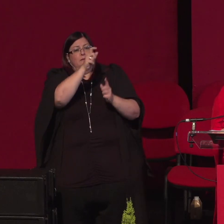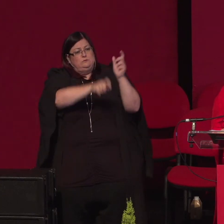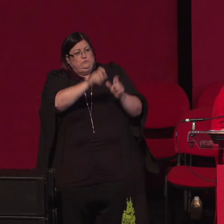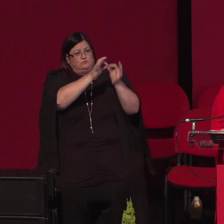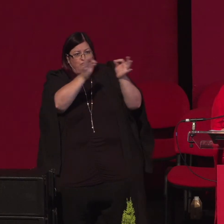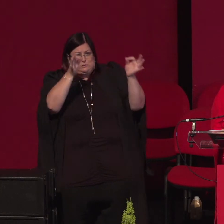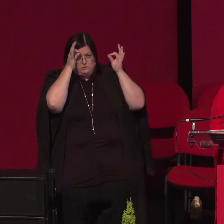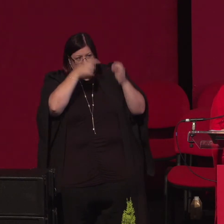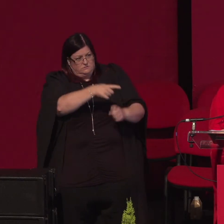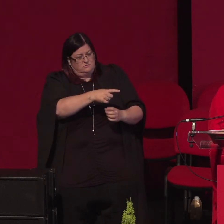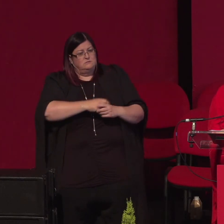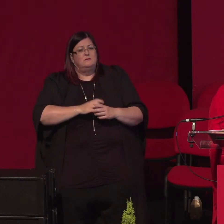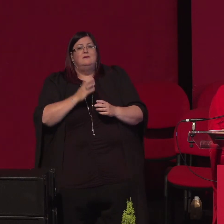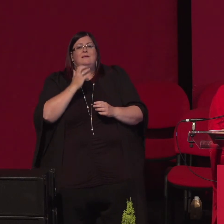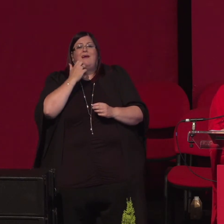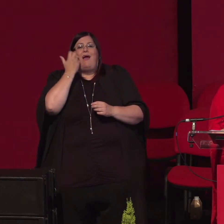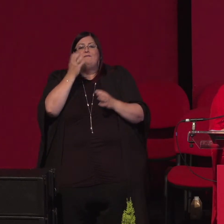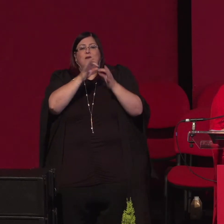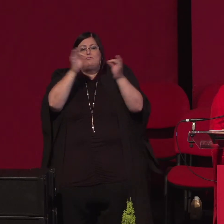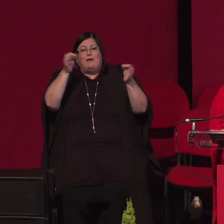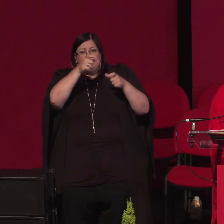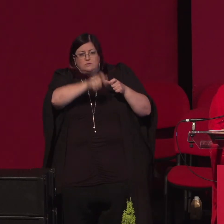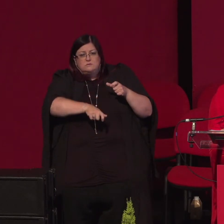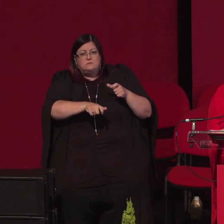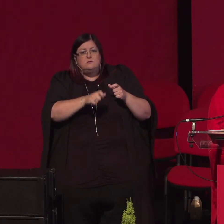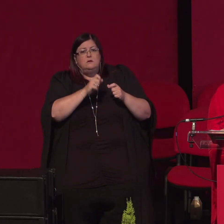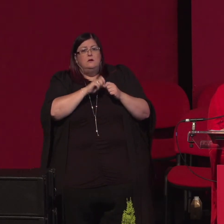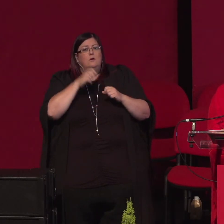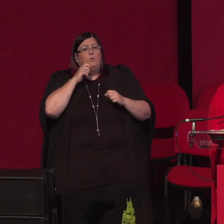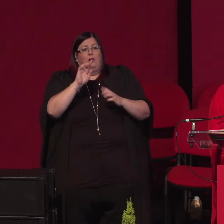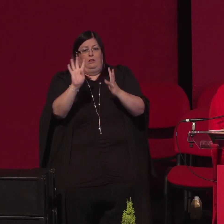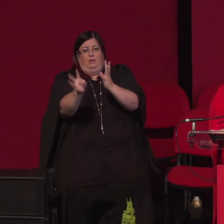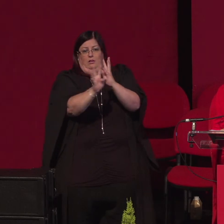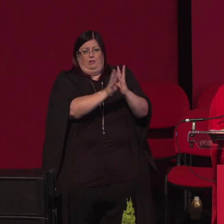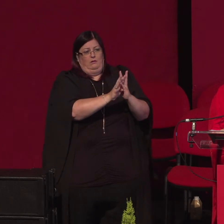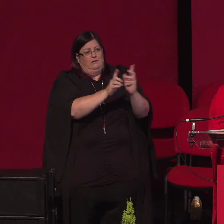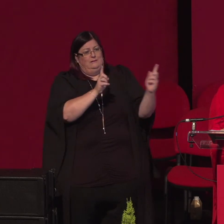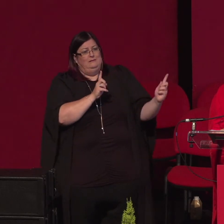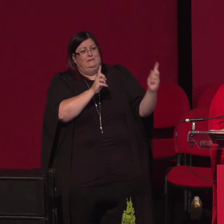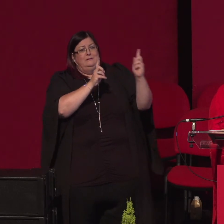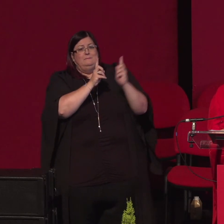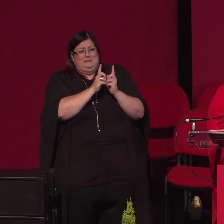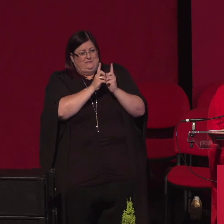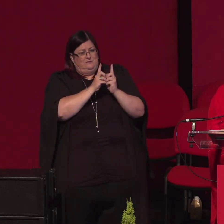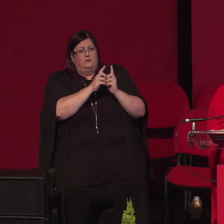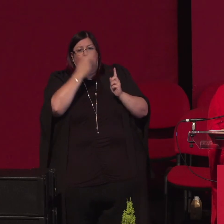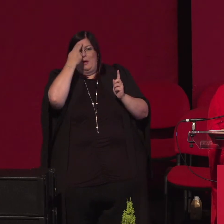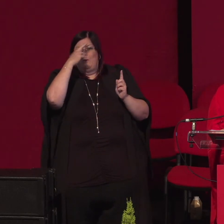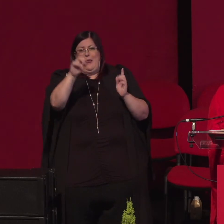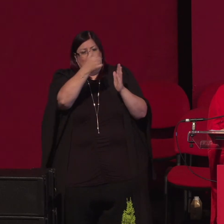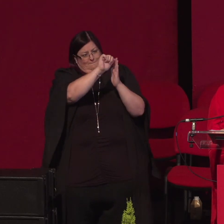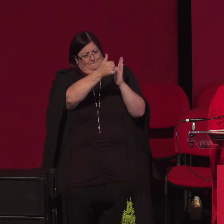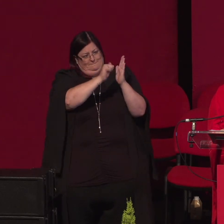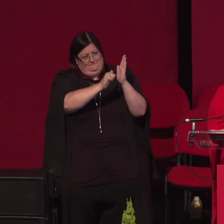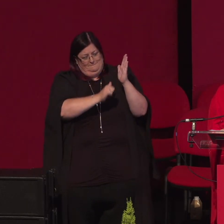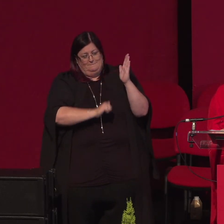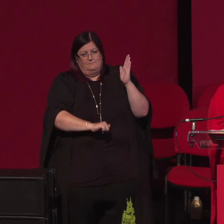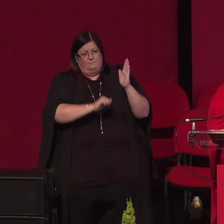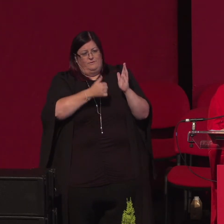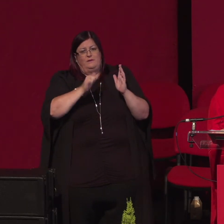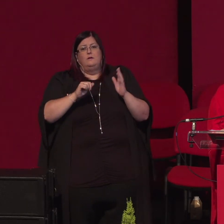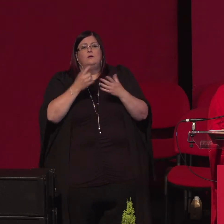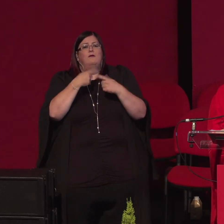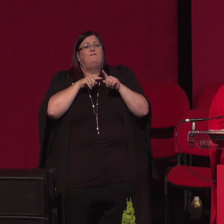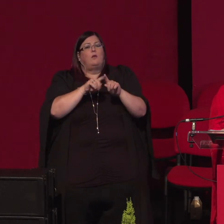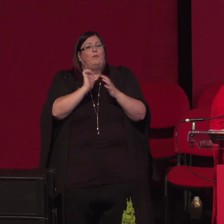graduands. Each graduand will come up onto the lower platform to receive their award, and their names will be announced individually and